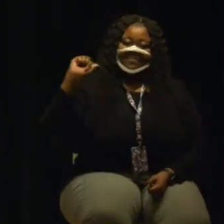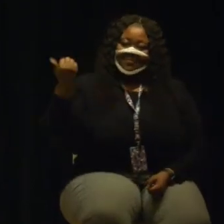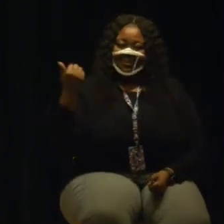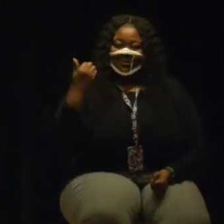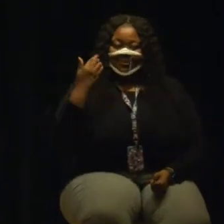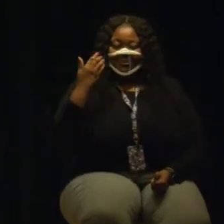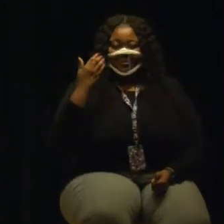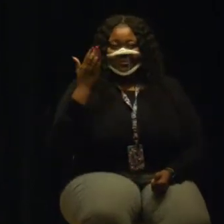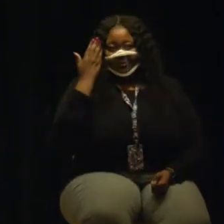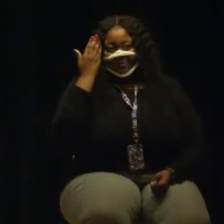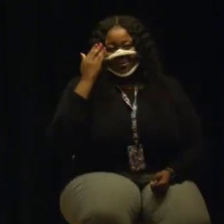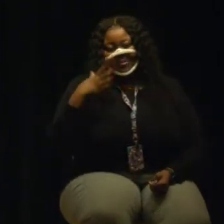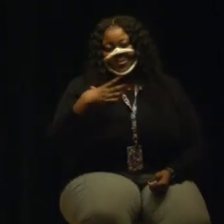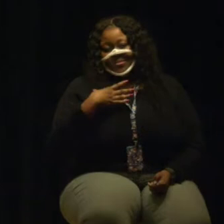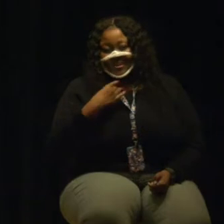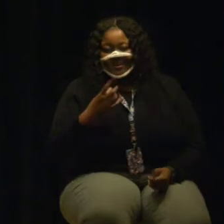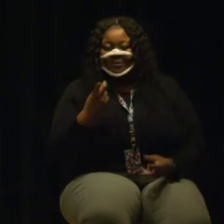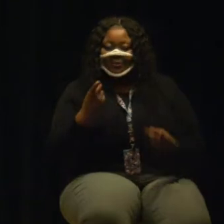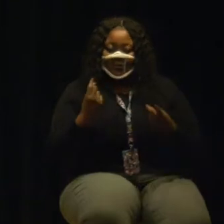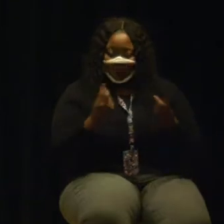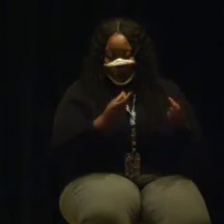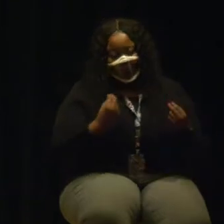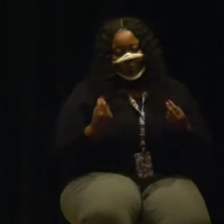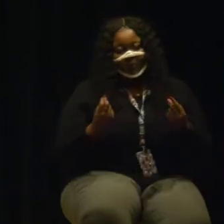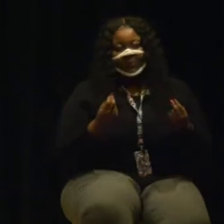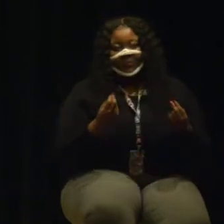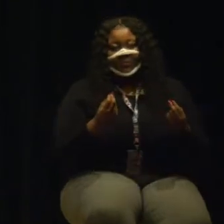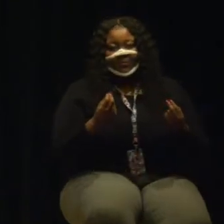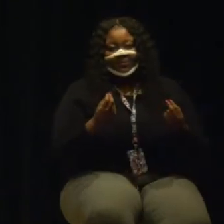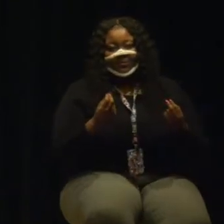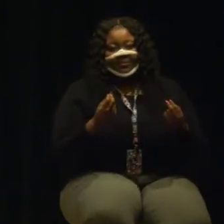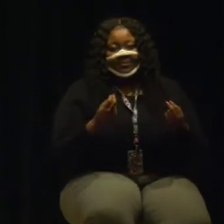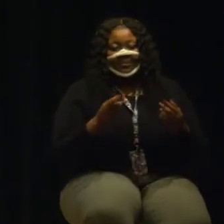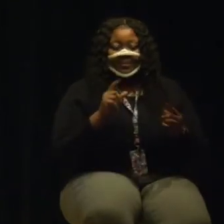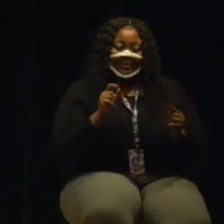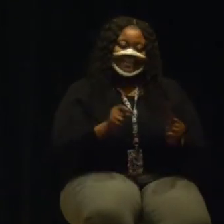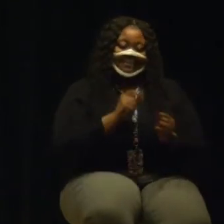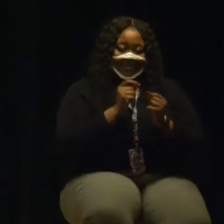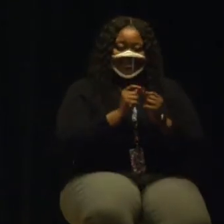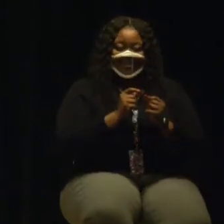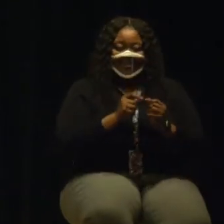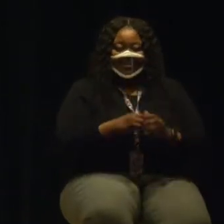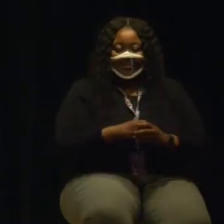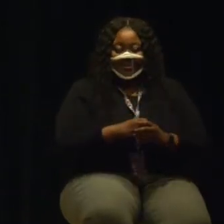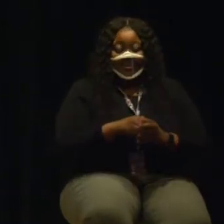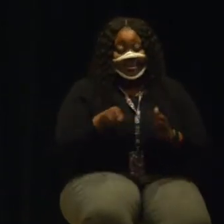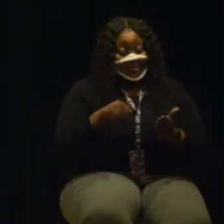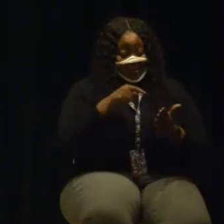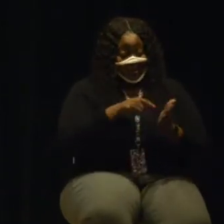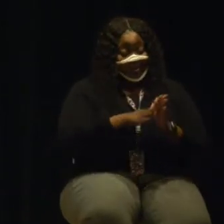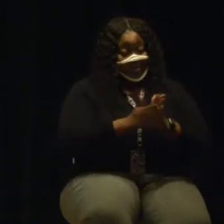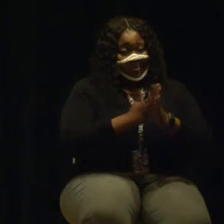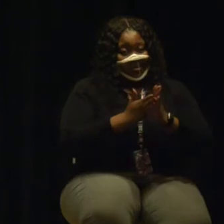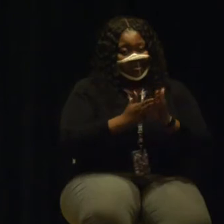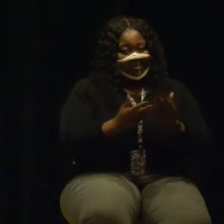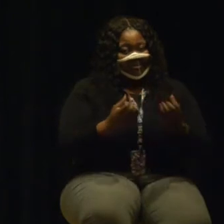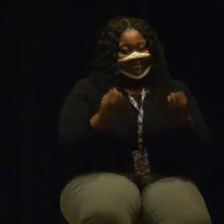time, you know, but need to make sure that they're not erased in a particular way. A lot of slurs in this book. Yeah, there's a lot of slurs. A lot of